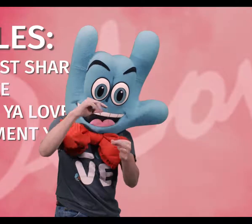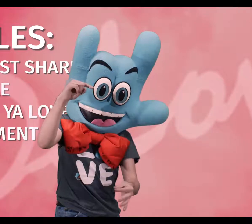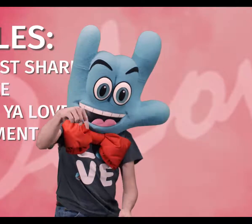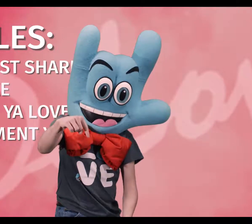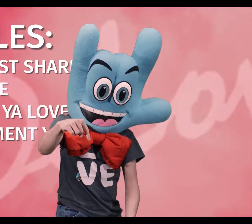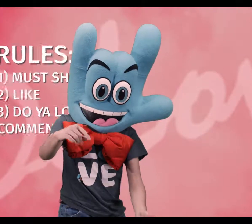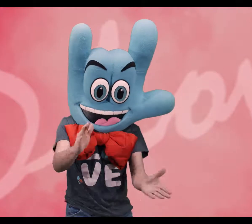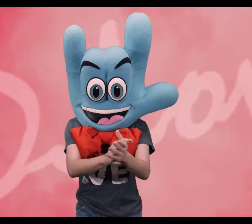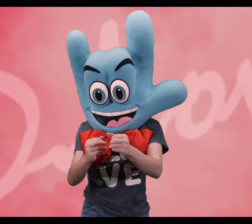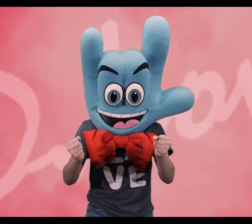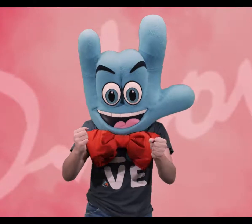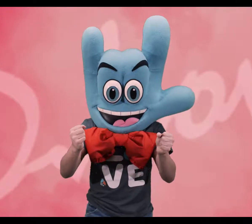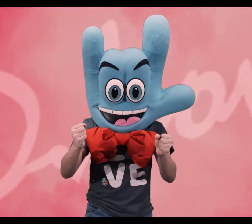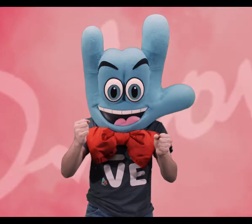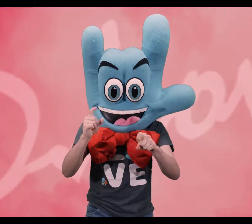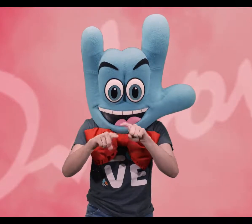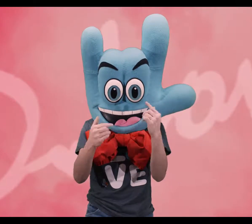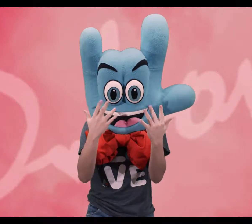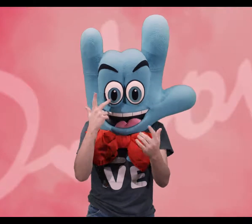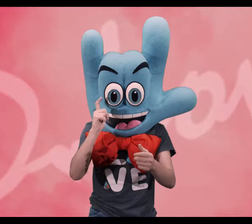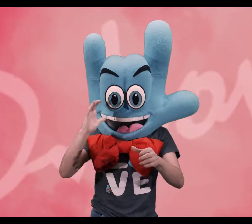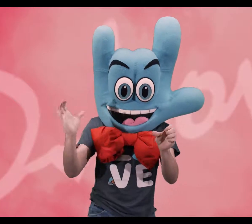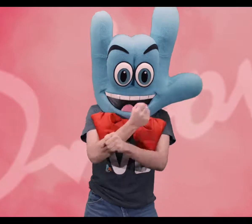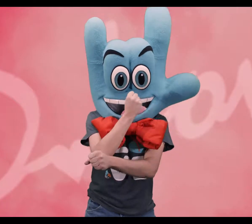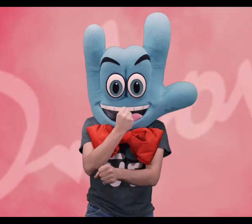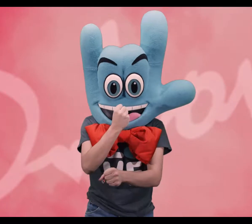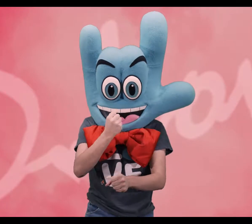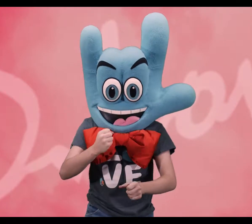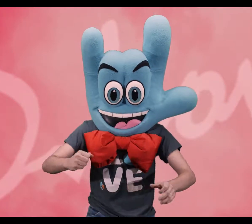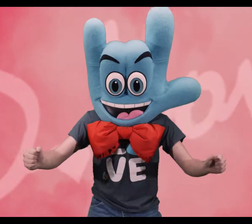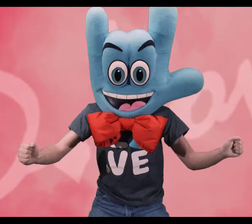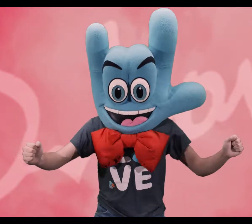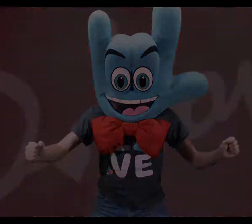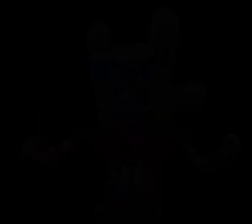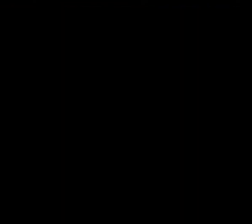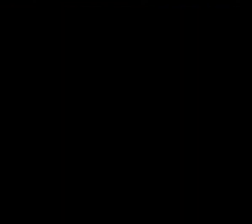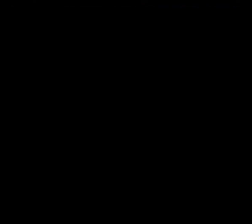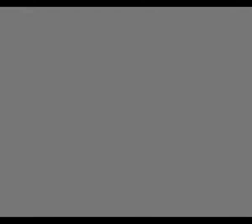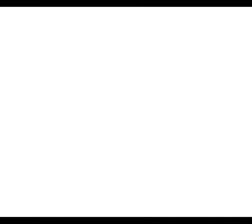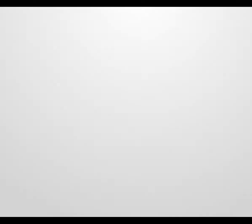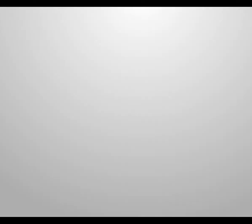Ooh, I can't wait to see who wins.